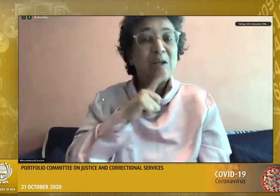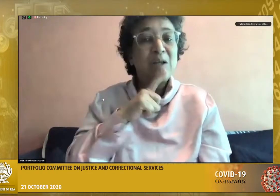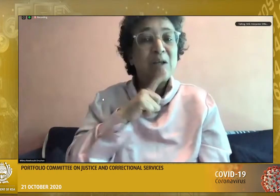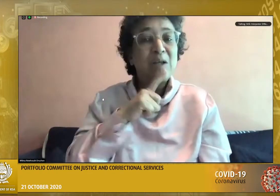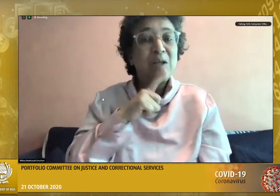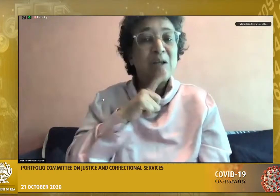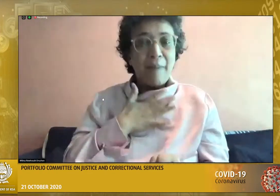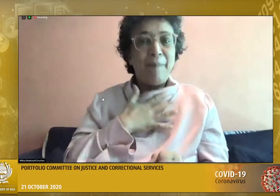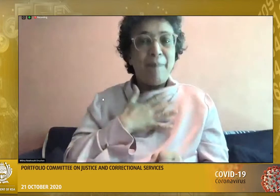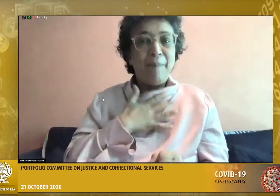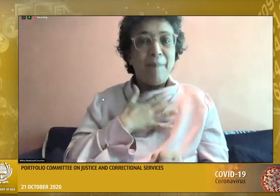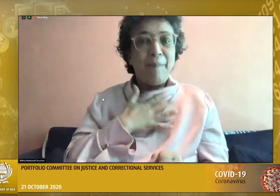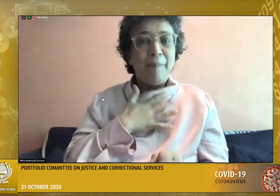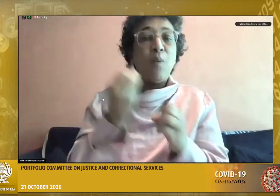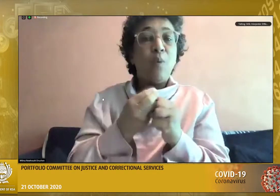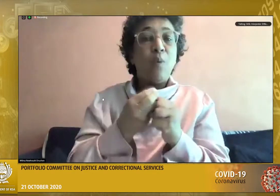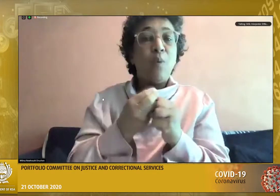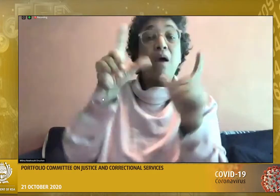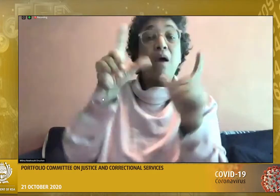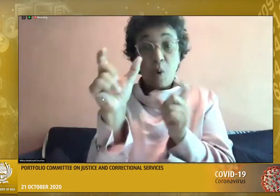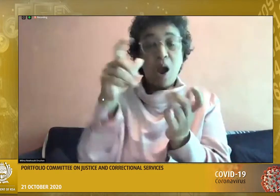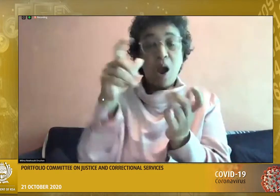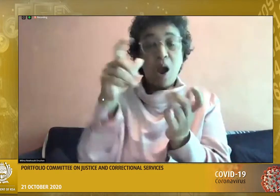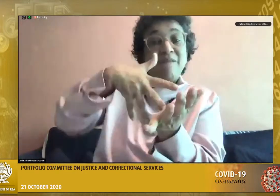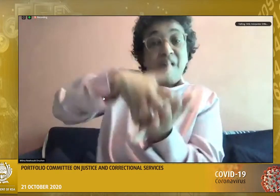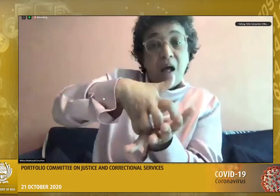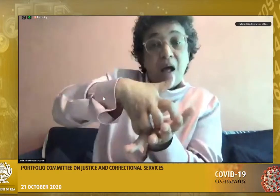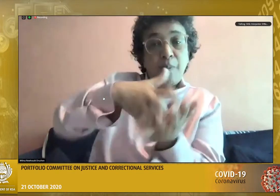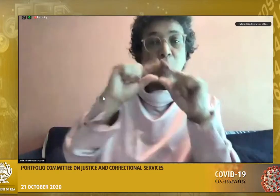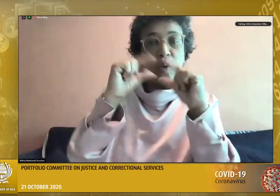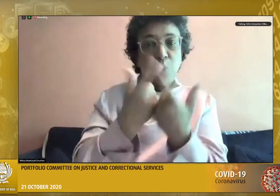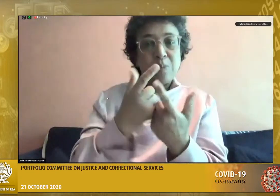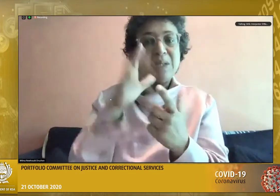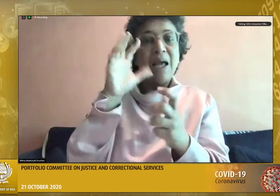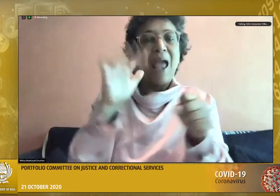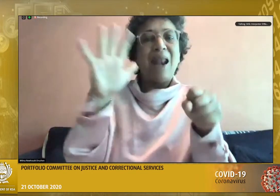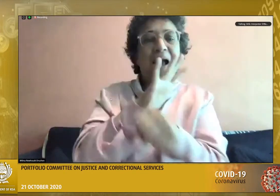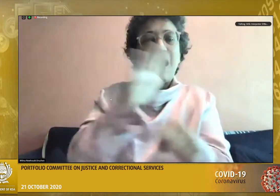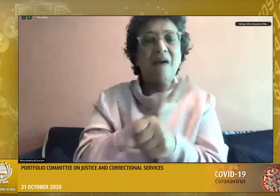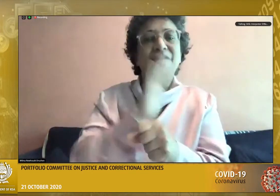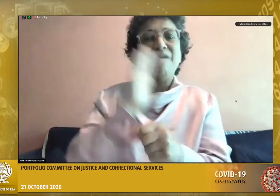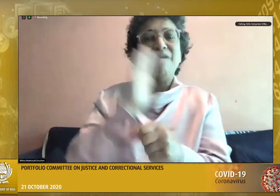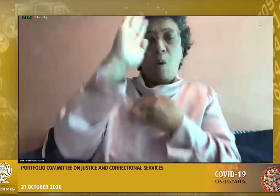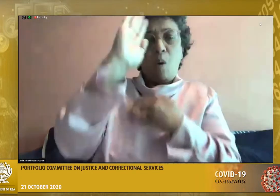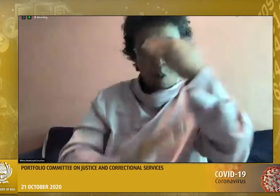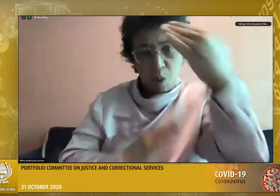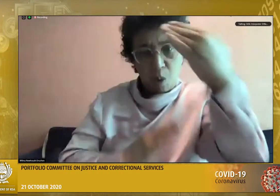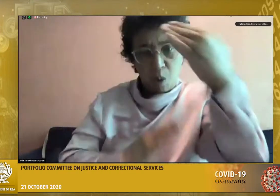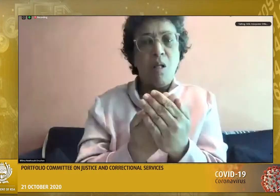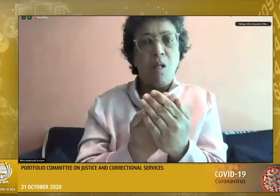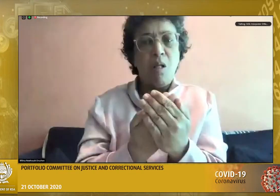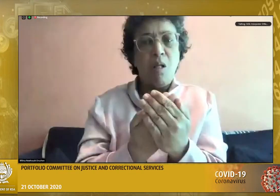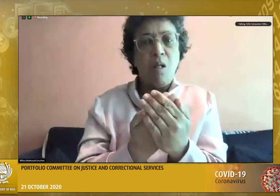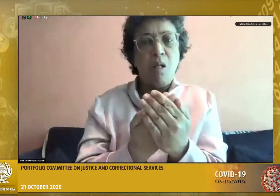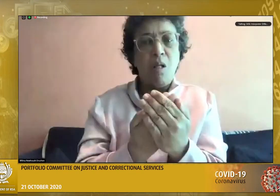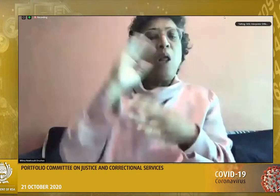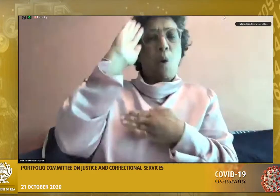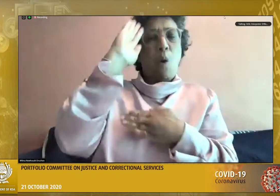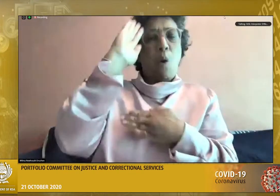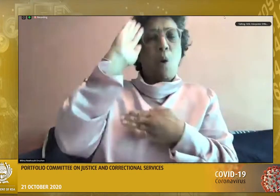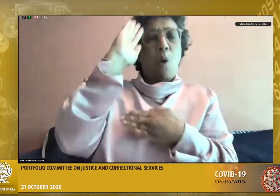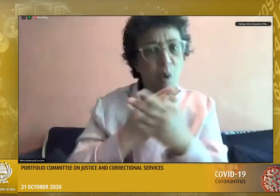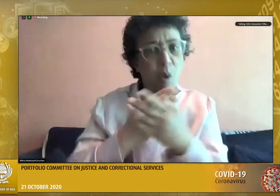in the area, and the abuse happens because of that knowledge. So I am very happy with the term vulnerable